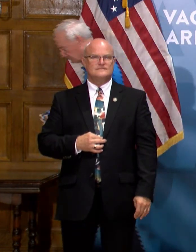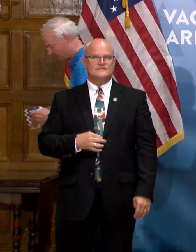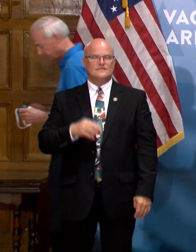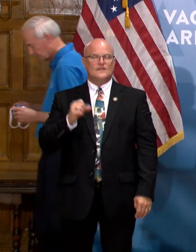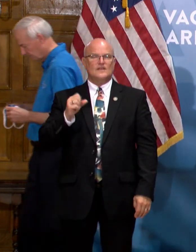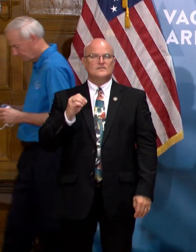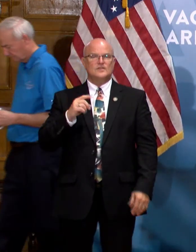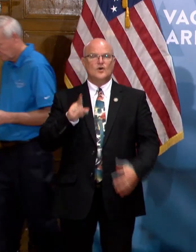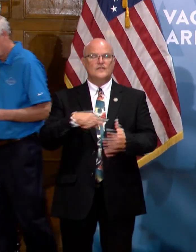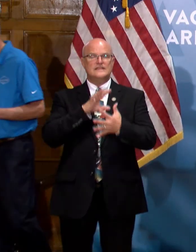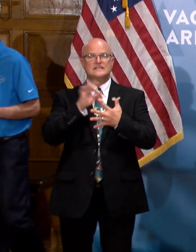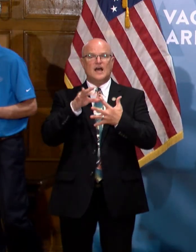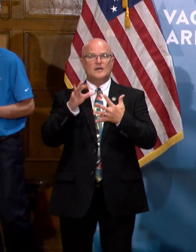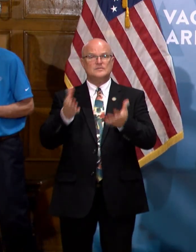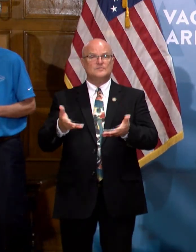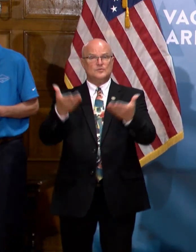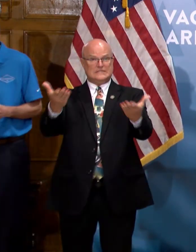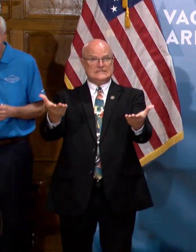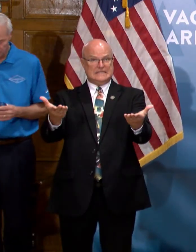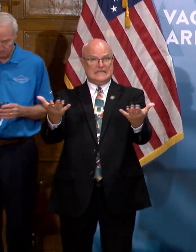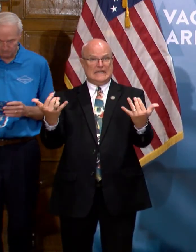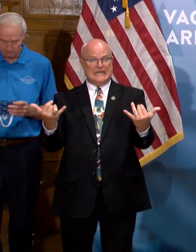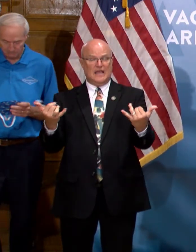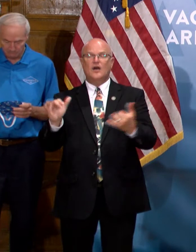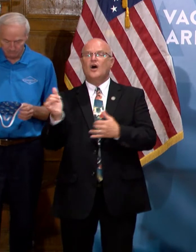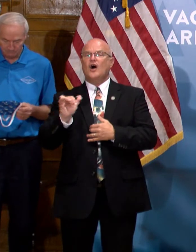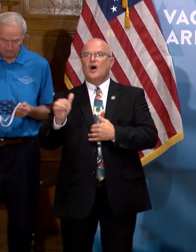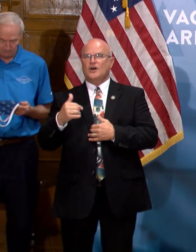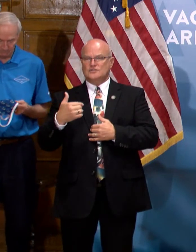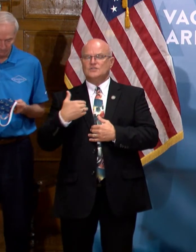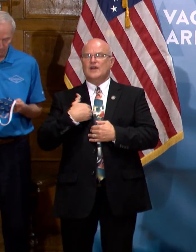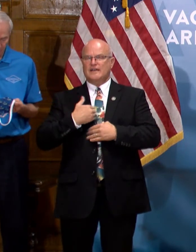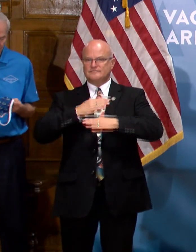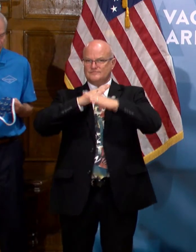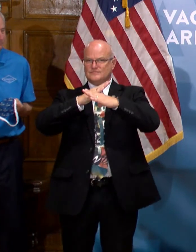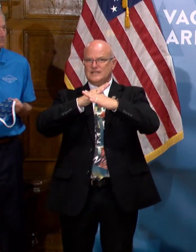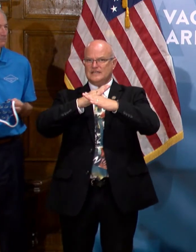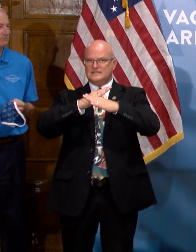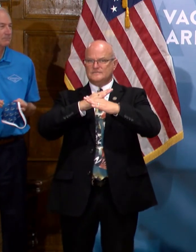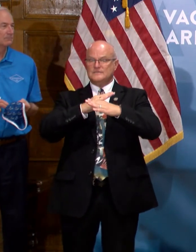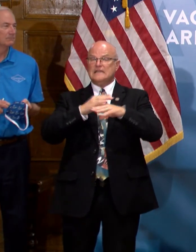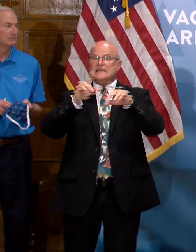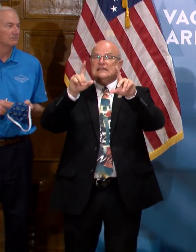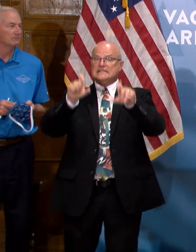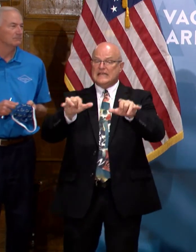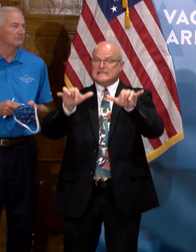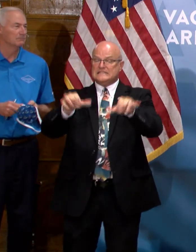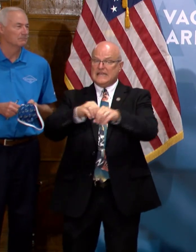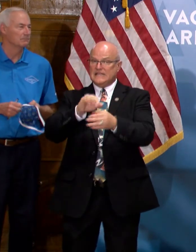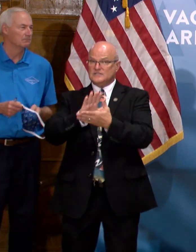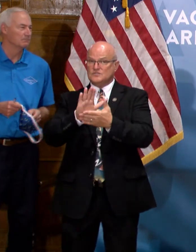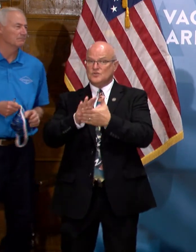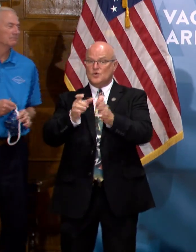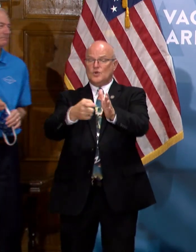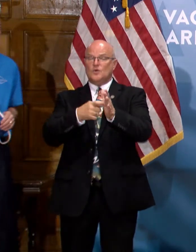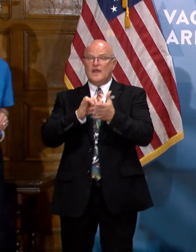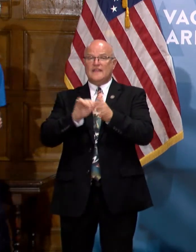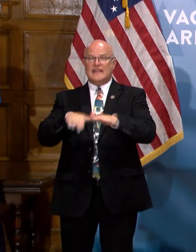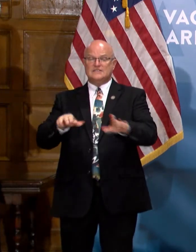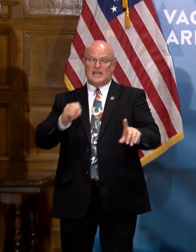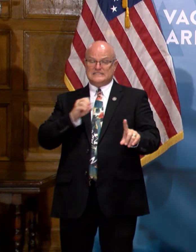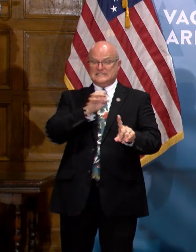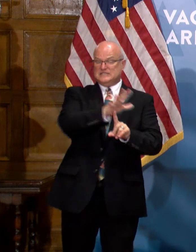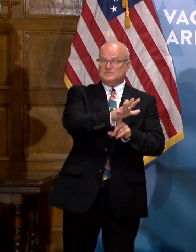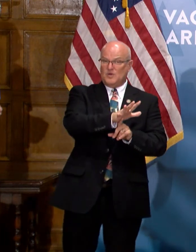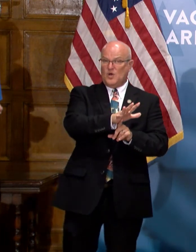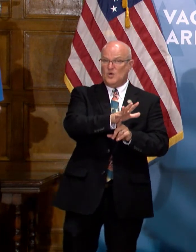So these options that are being presented also have safeguards. For example, test to stay in school would require that a child that is